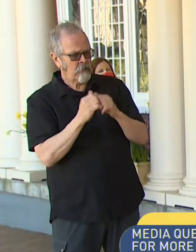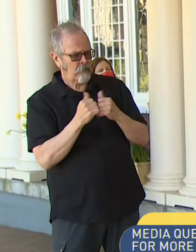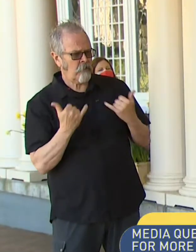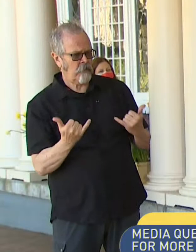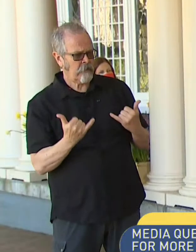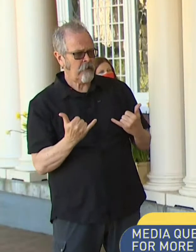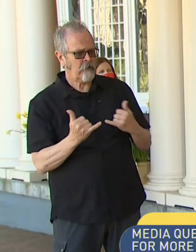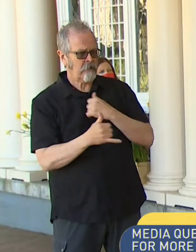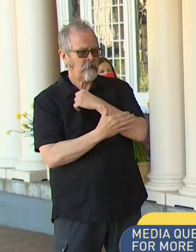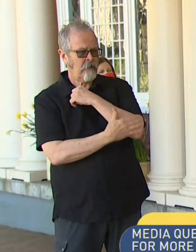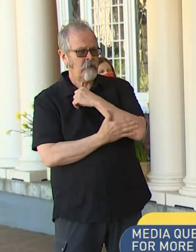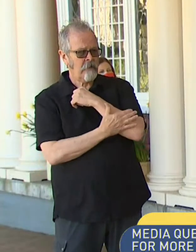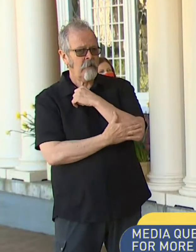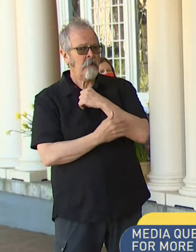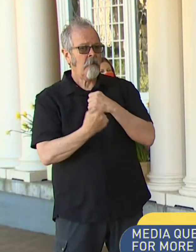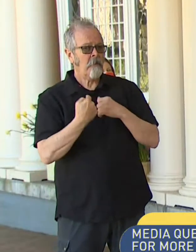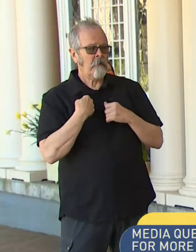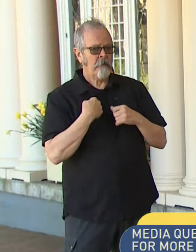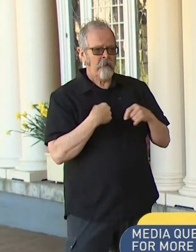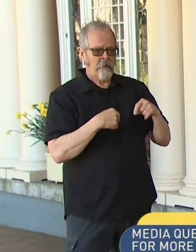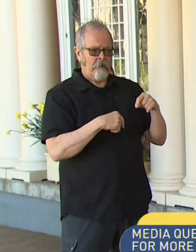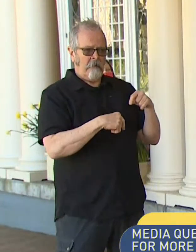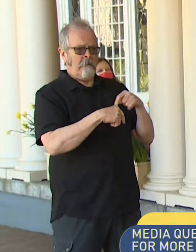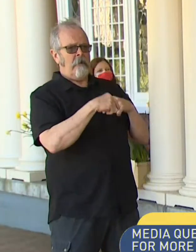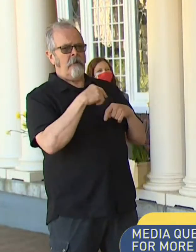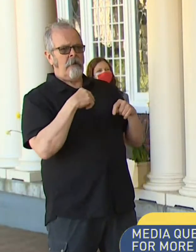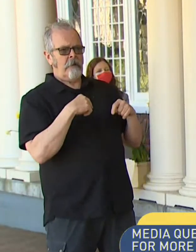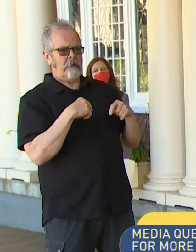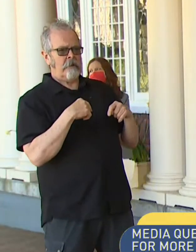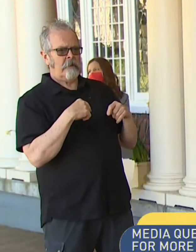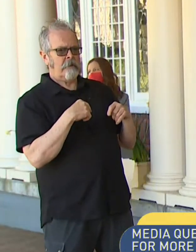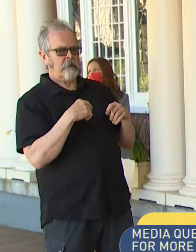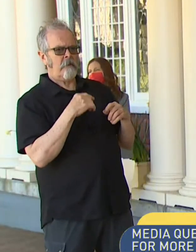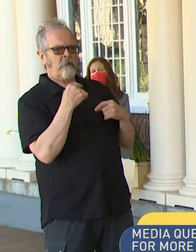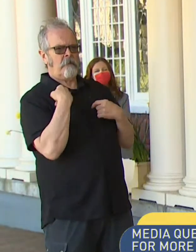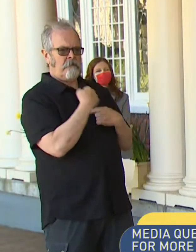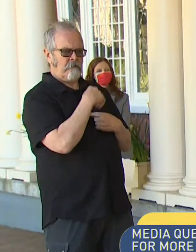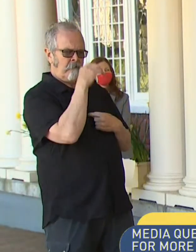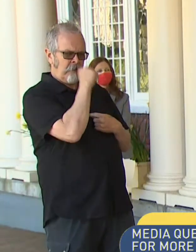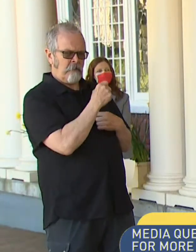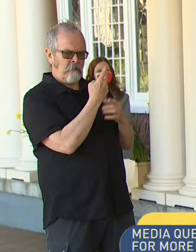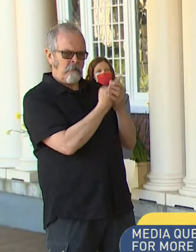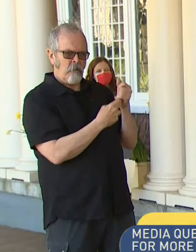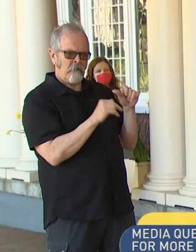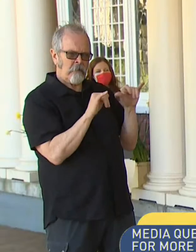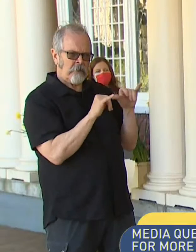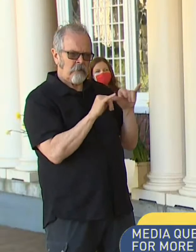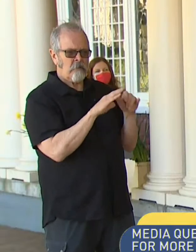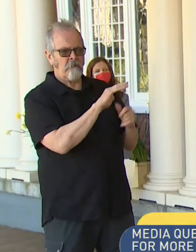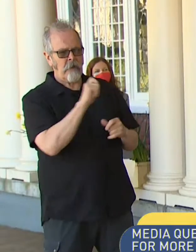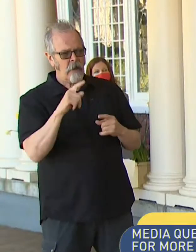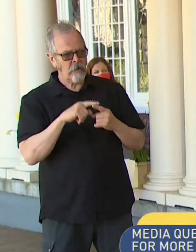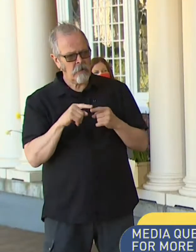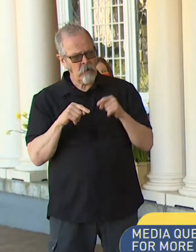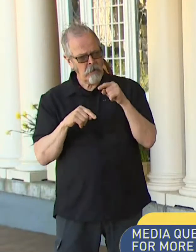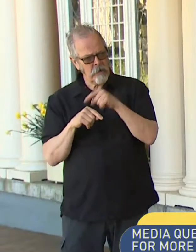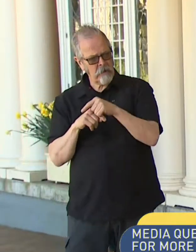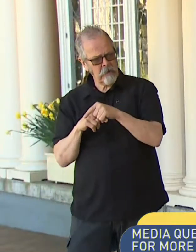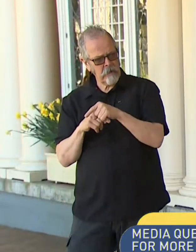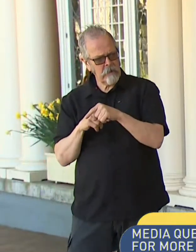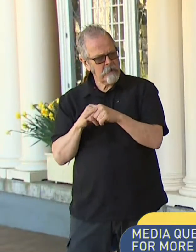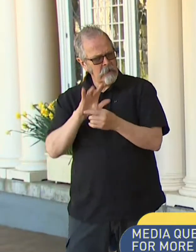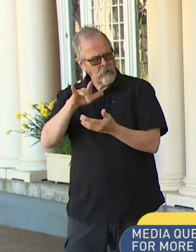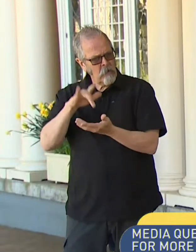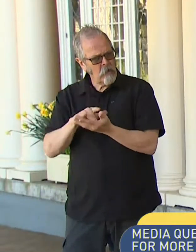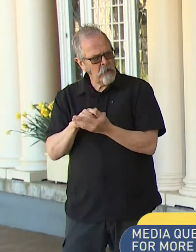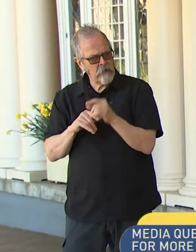slid backward, it took missing both metrics, but to get back to where they were, it takes, I think, making both again. Is